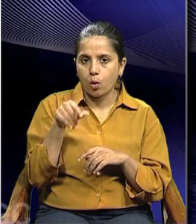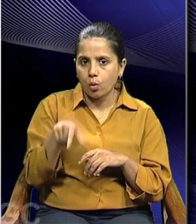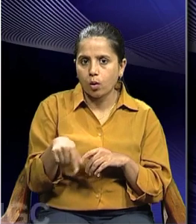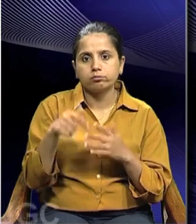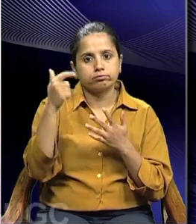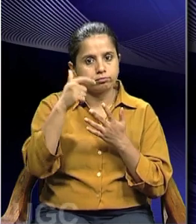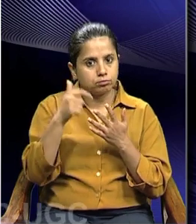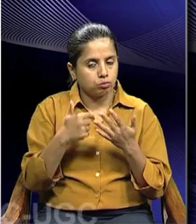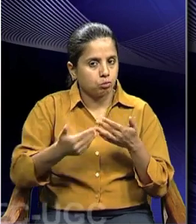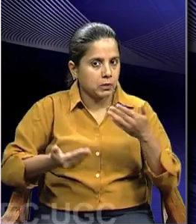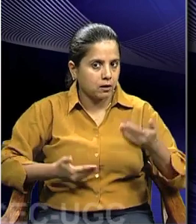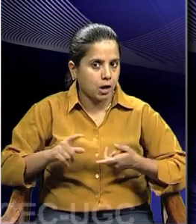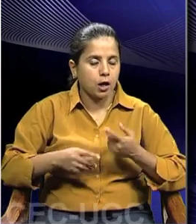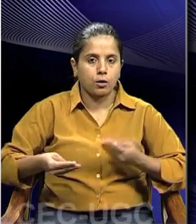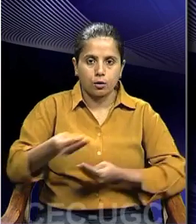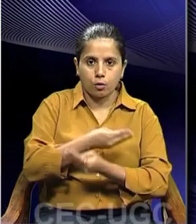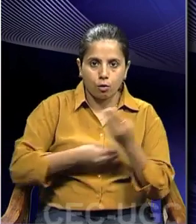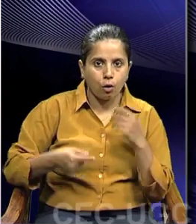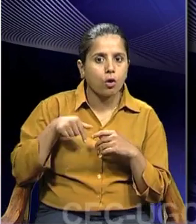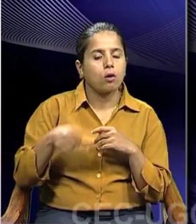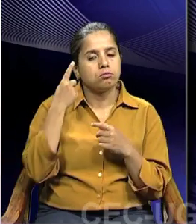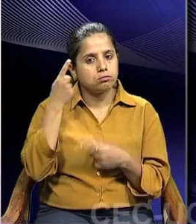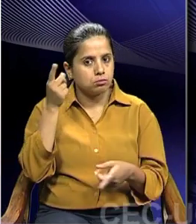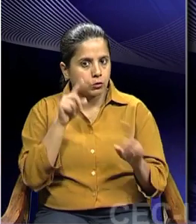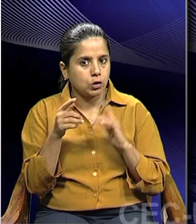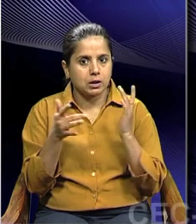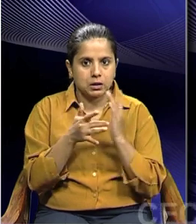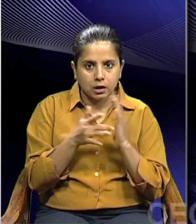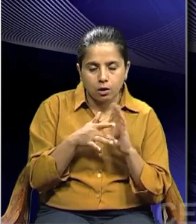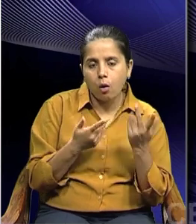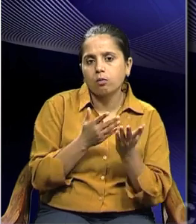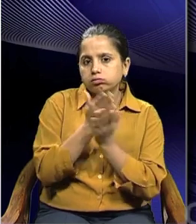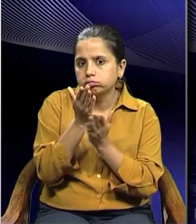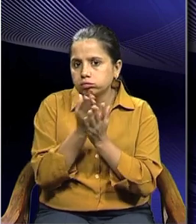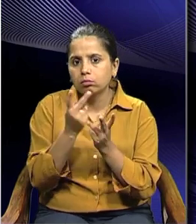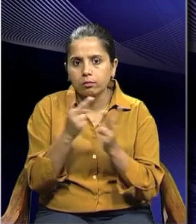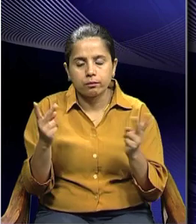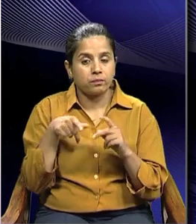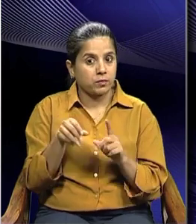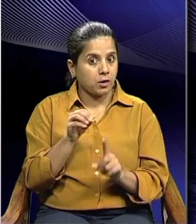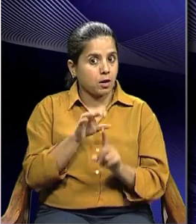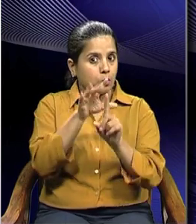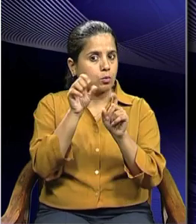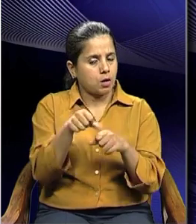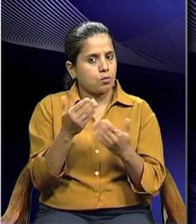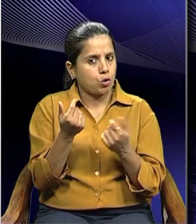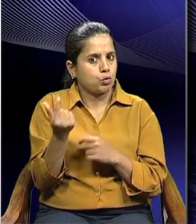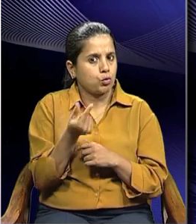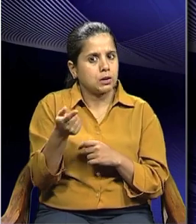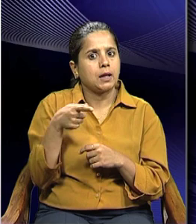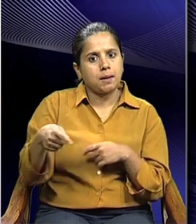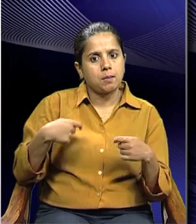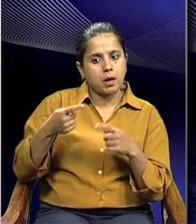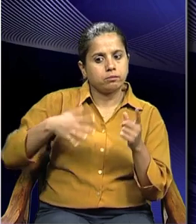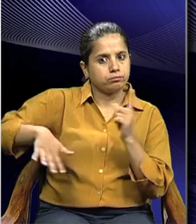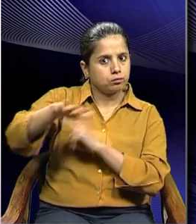is behavioral, economic, strategic and technical or technological. So this approach can be used by those business